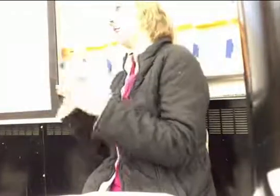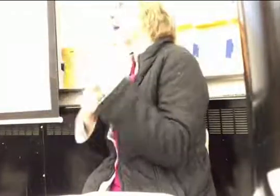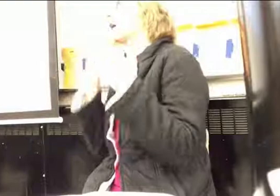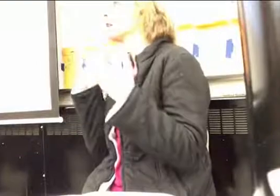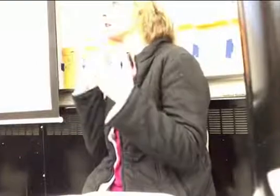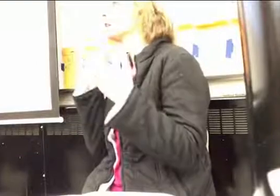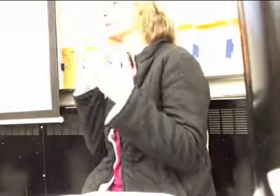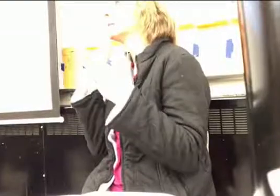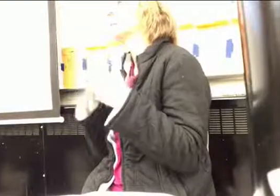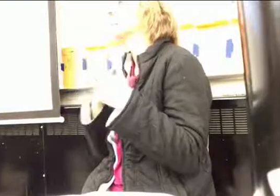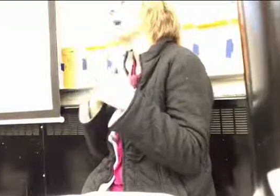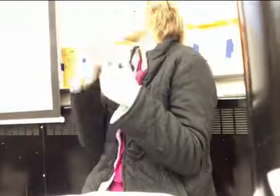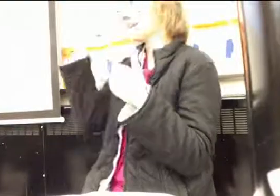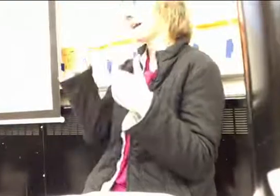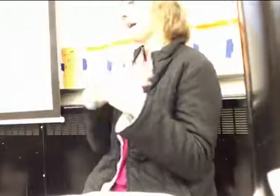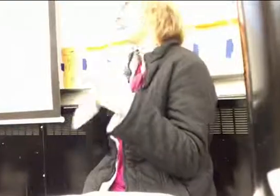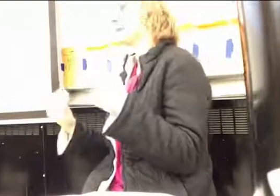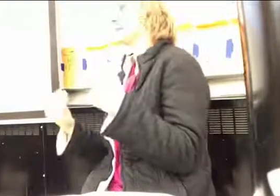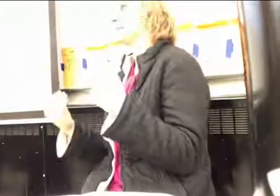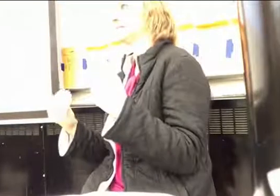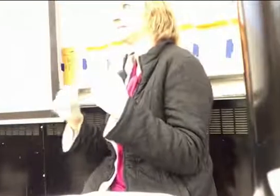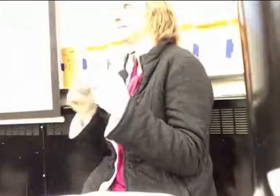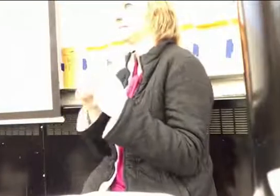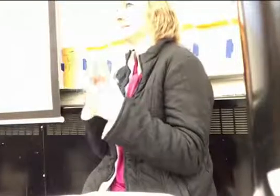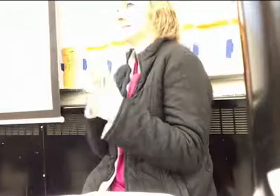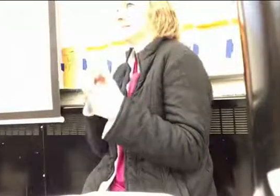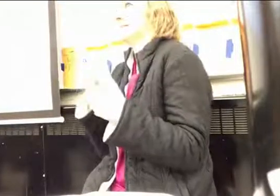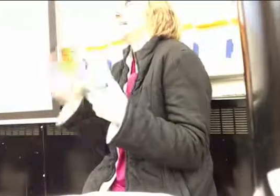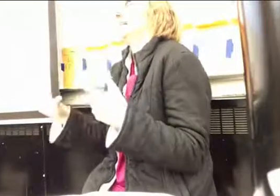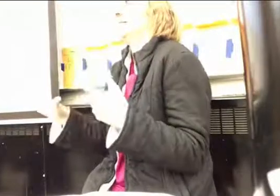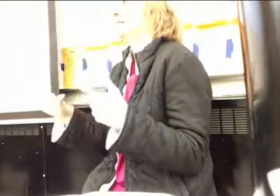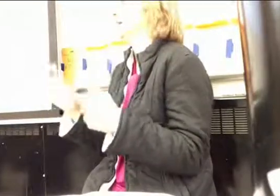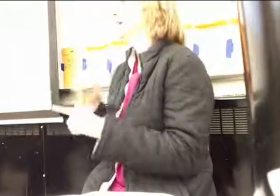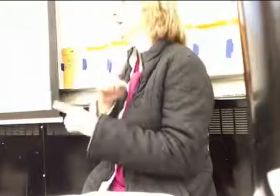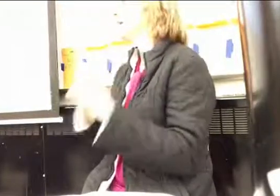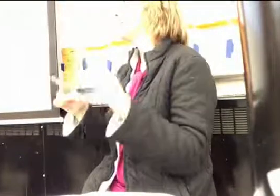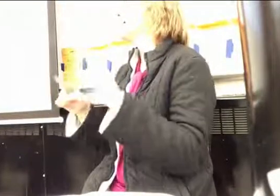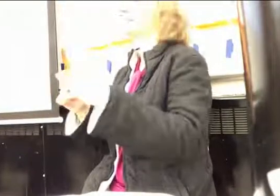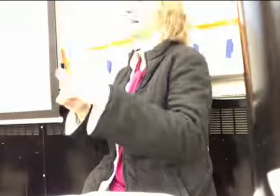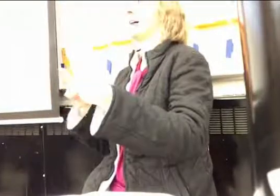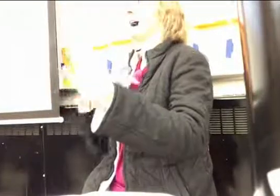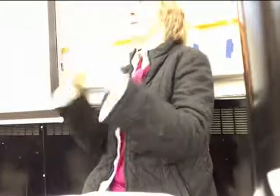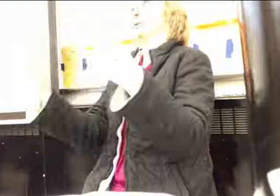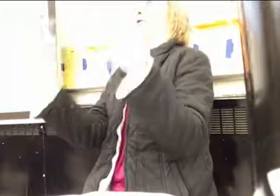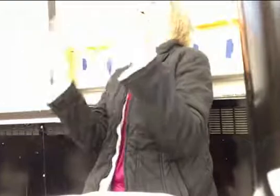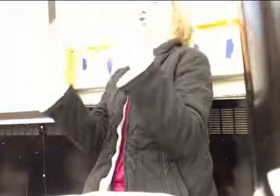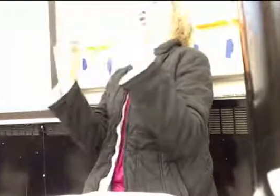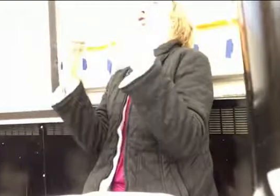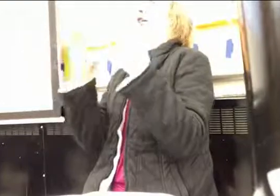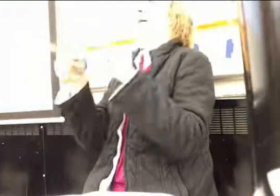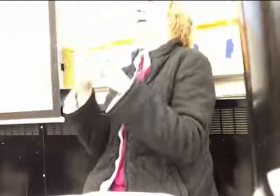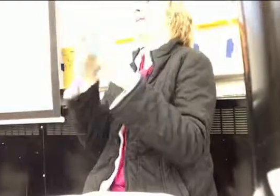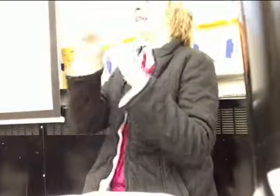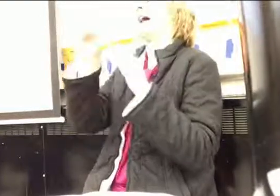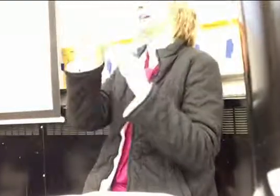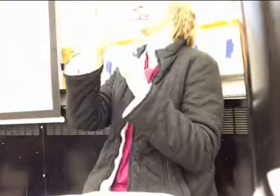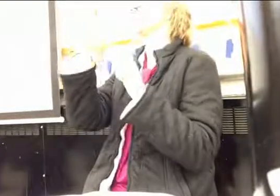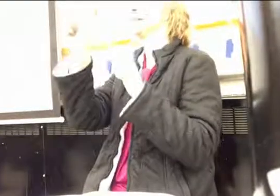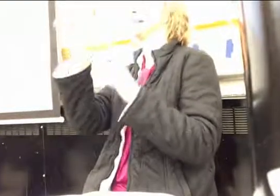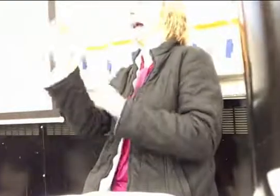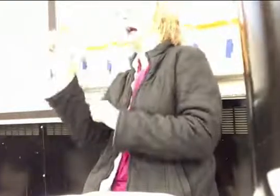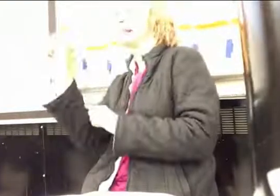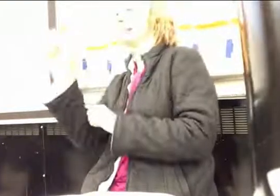is it? Black and white. That's pretty much it. Although I was schooled on apparently the difference between Xbox S, X, and regular.